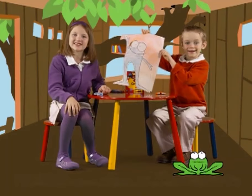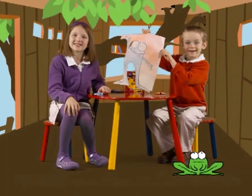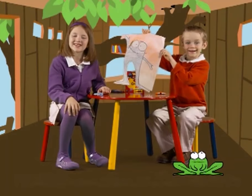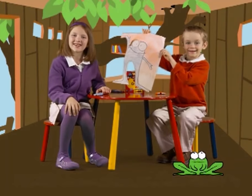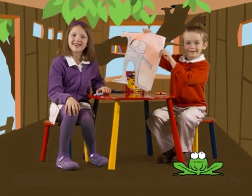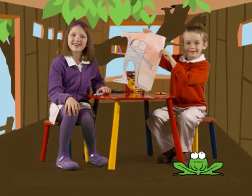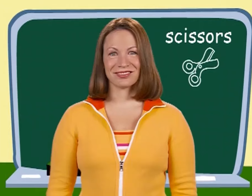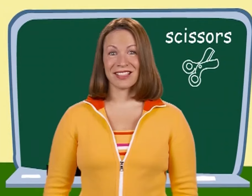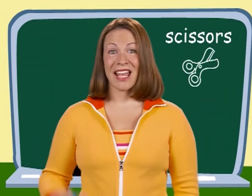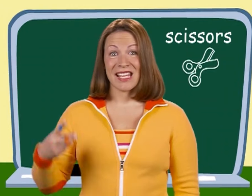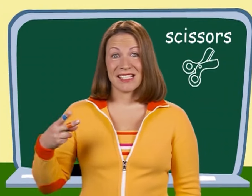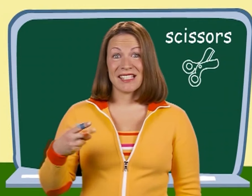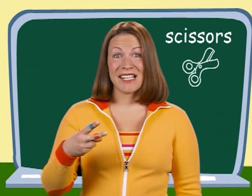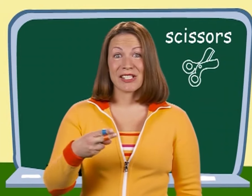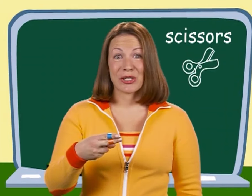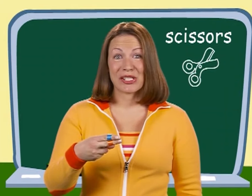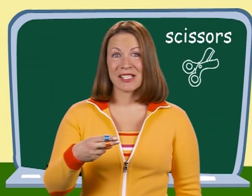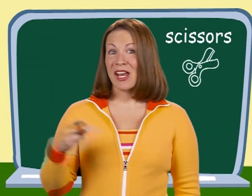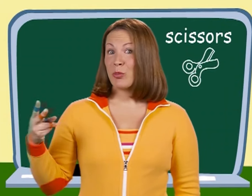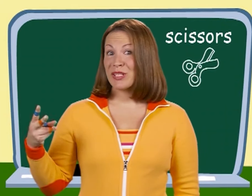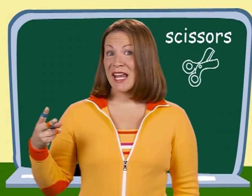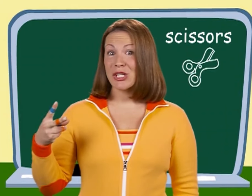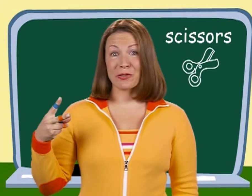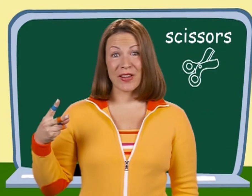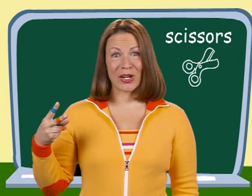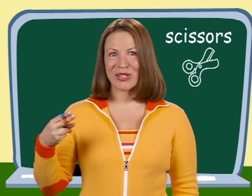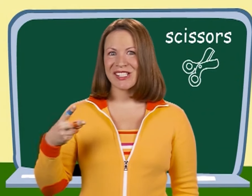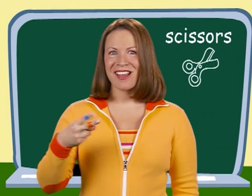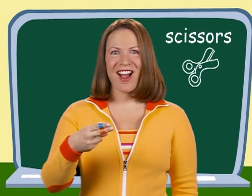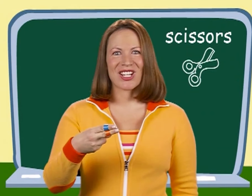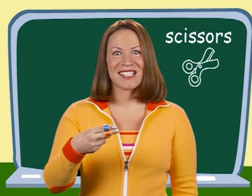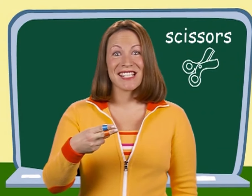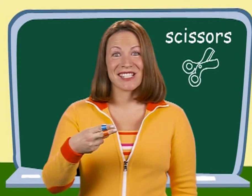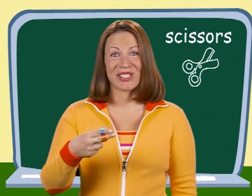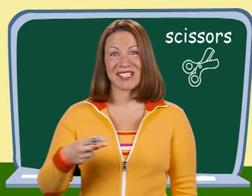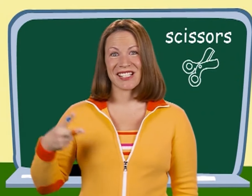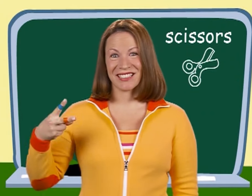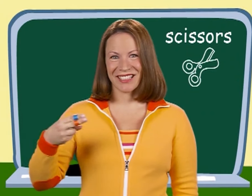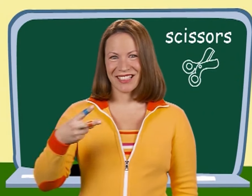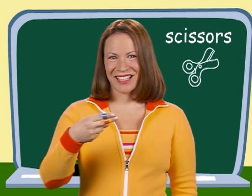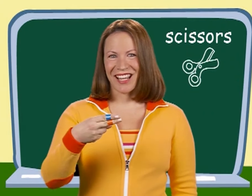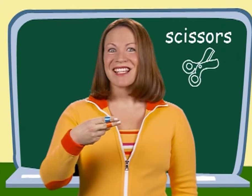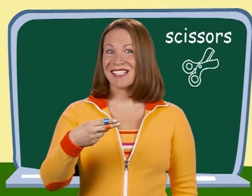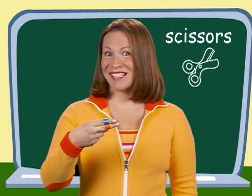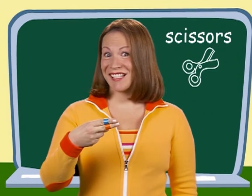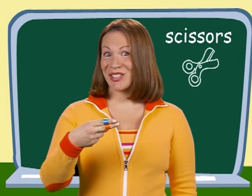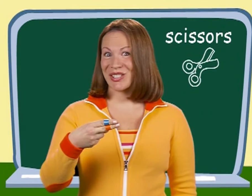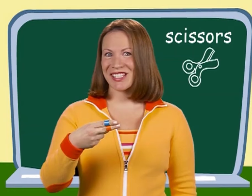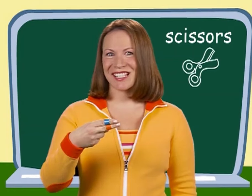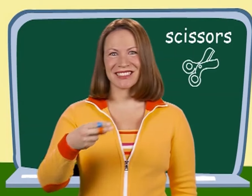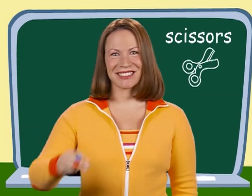Scissors. Scissors. Pretend your fingers are scissors. Scissors.